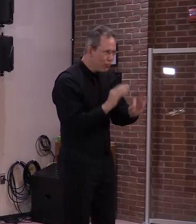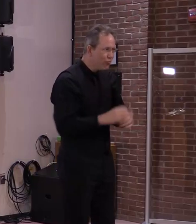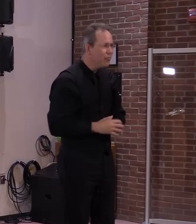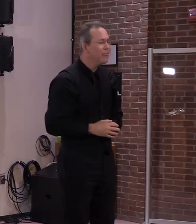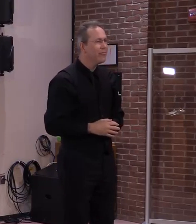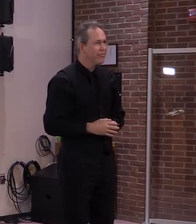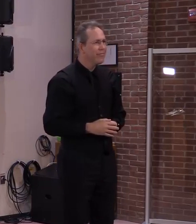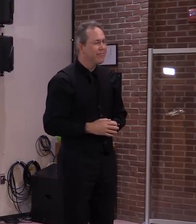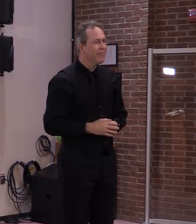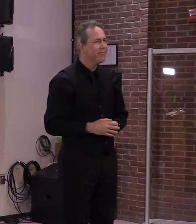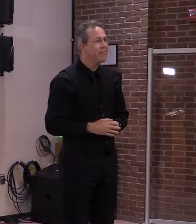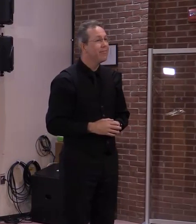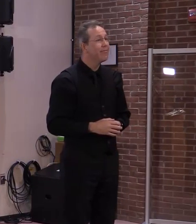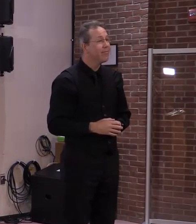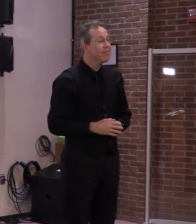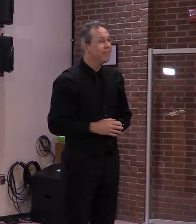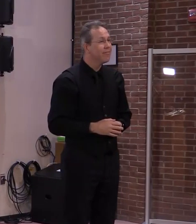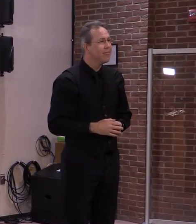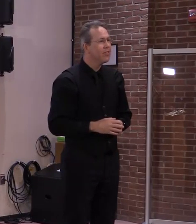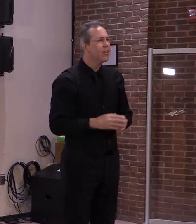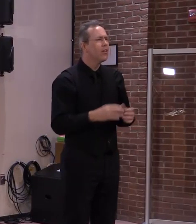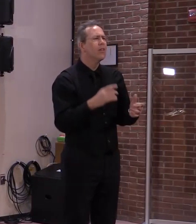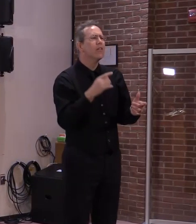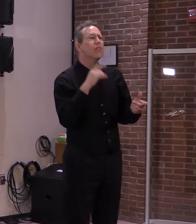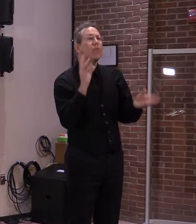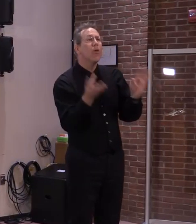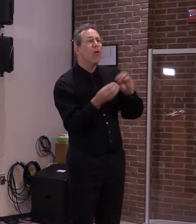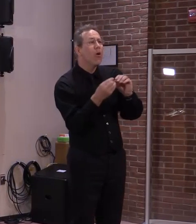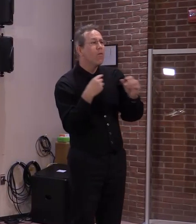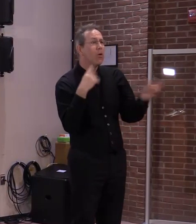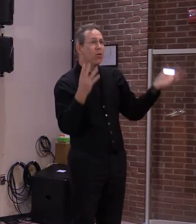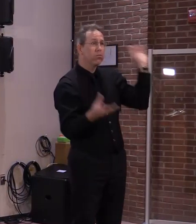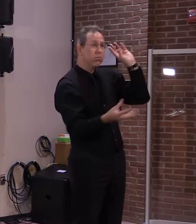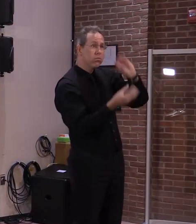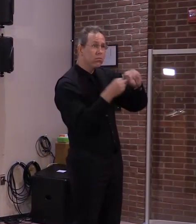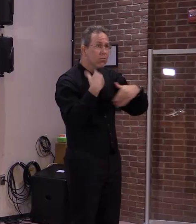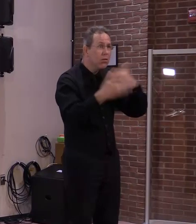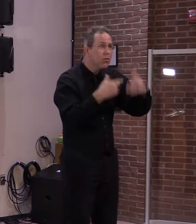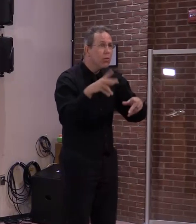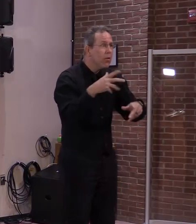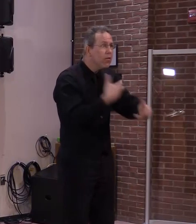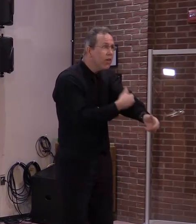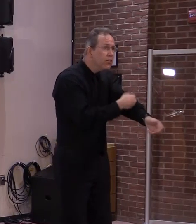In terms of overall progress, as of this morning,